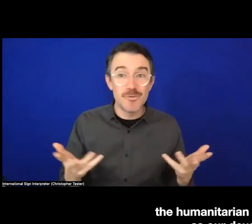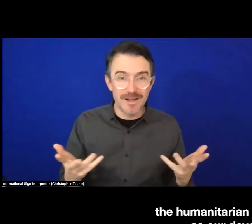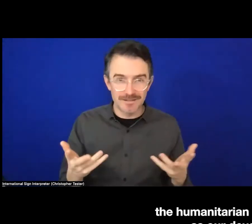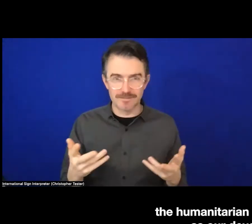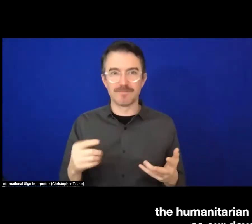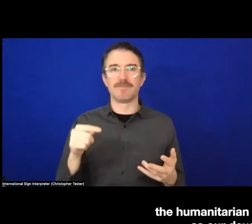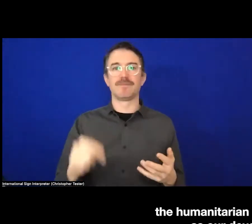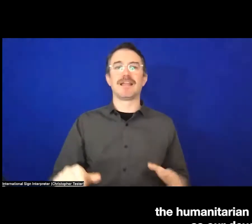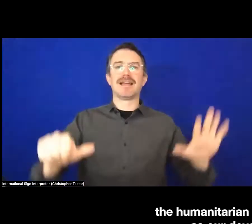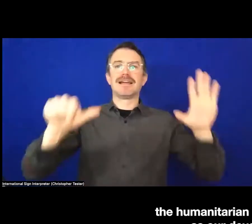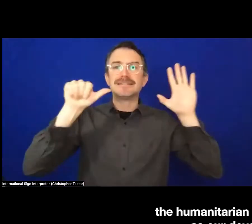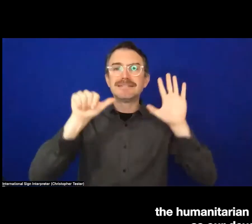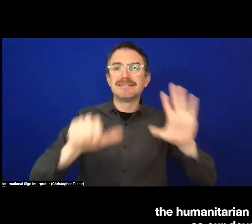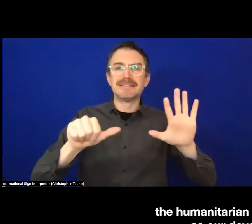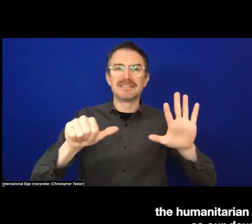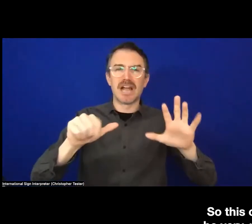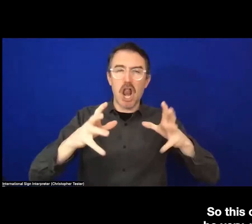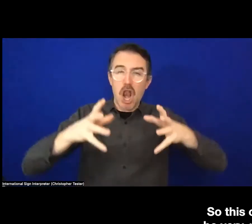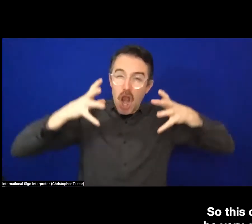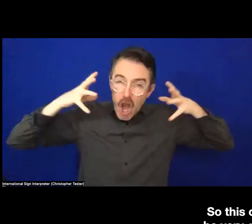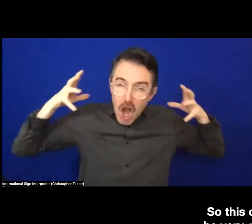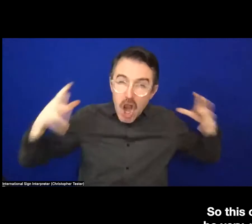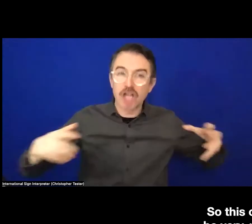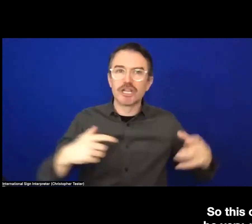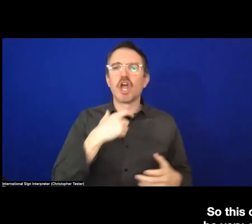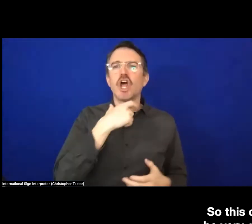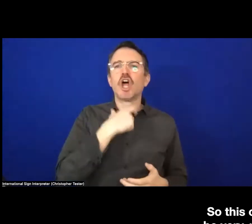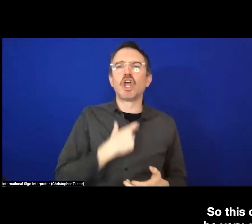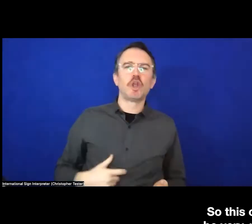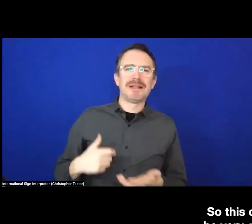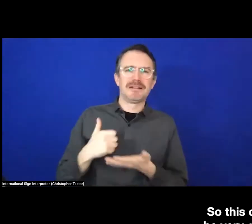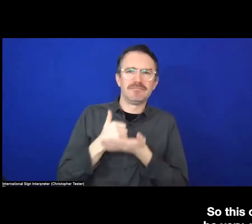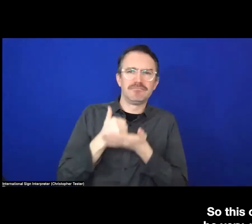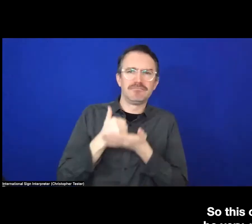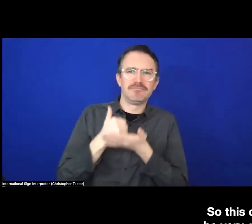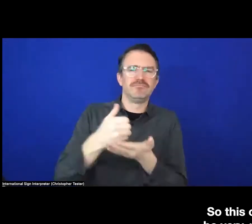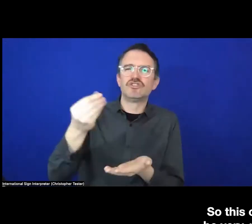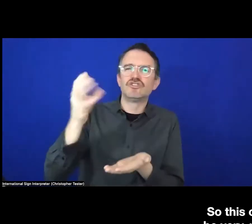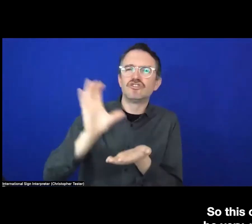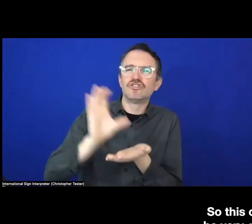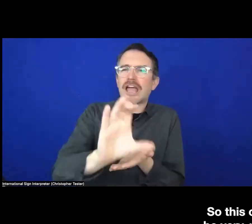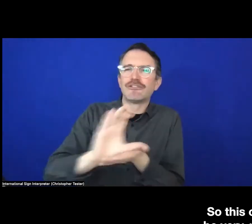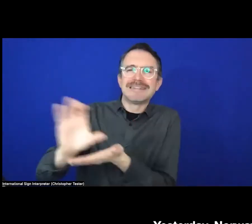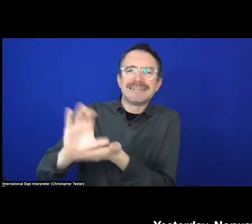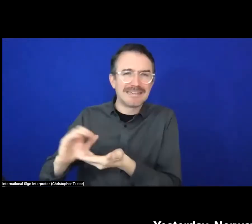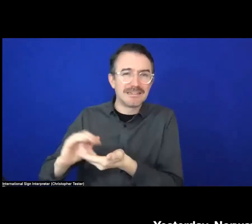humanitarian budget is almost as big as our development budget, so this can potentially be very, very